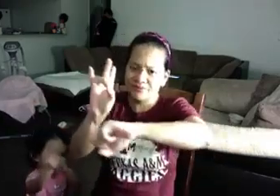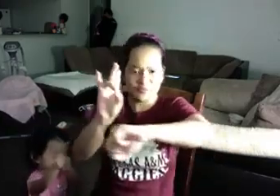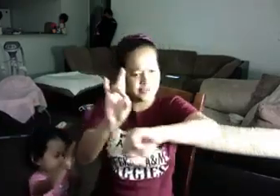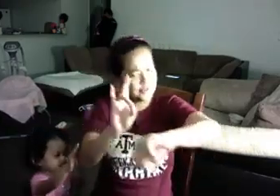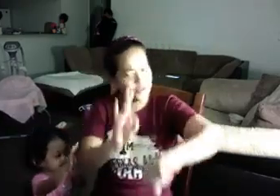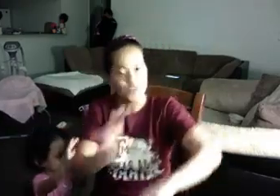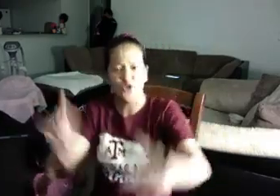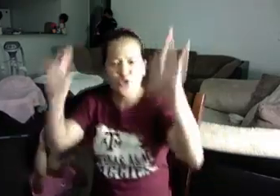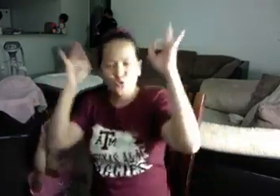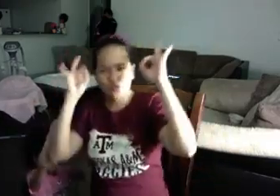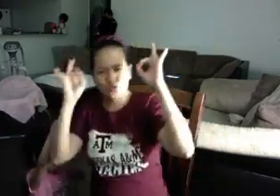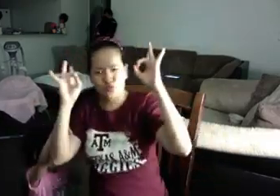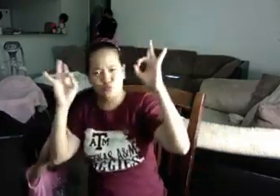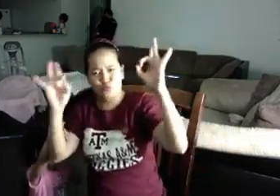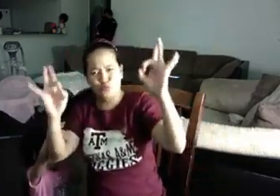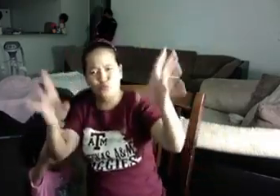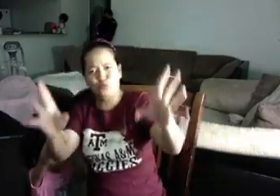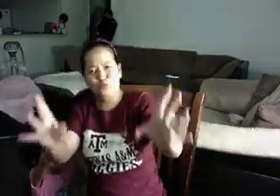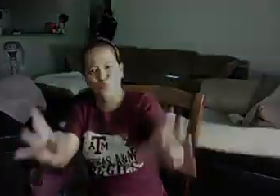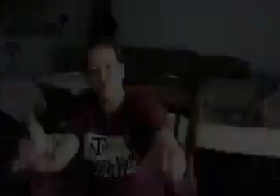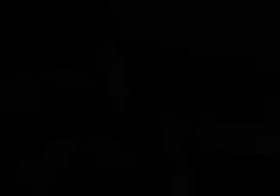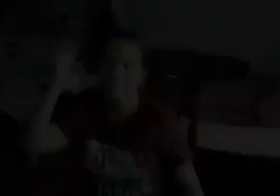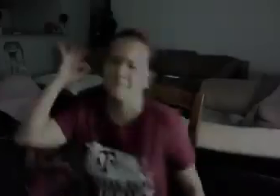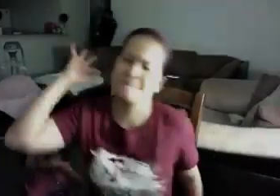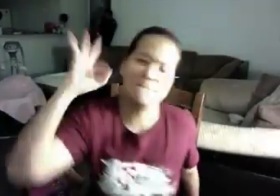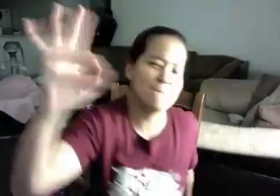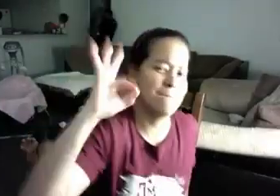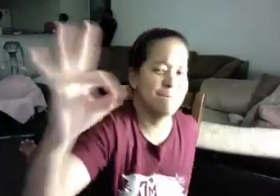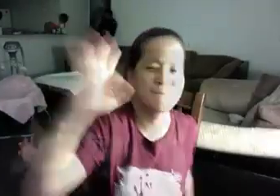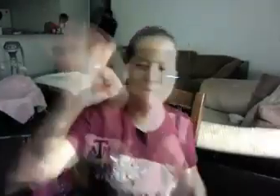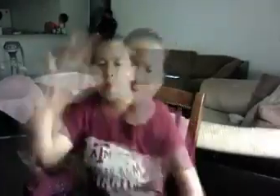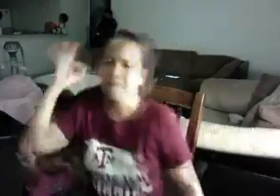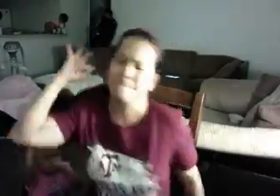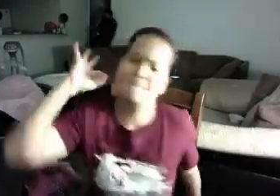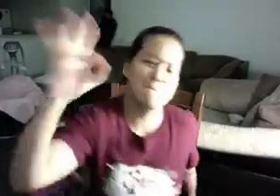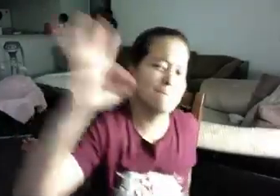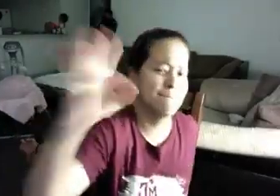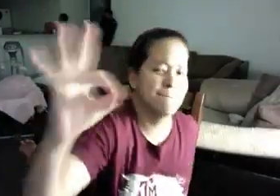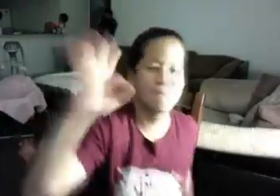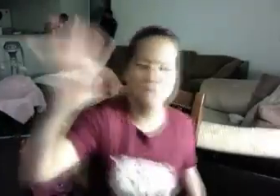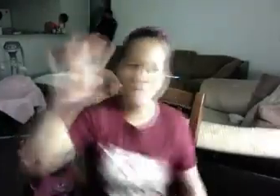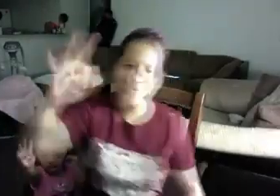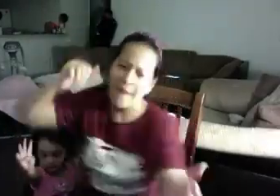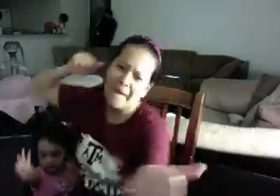do, pop and gut, patan, malapad, malalabol,